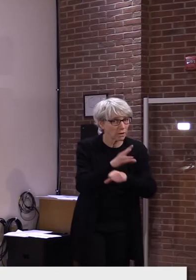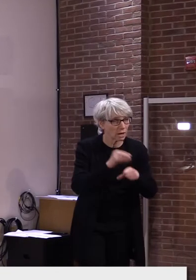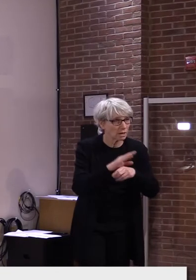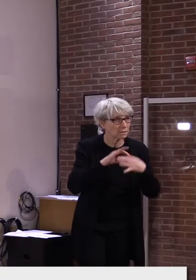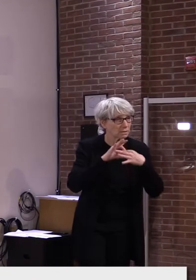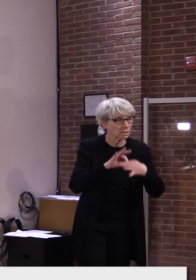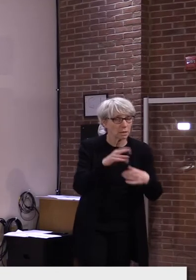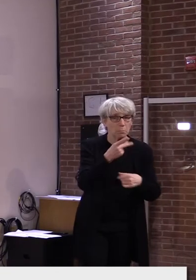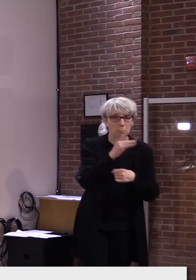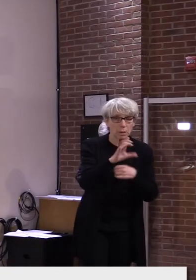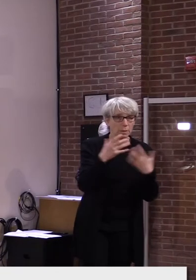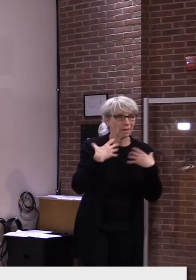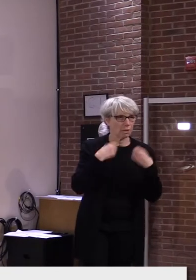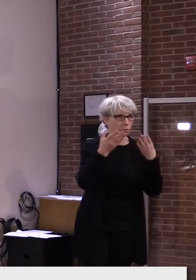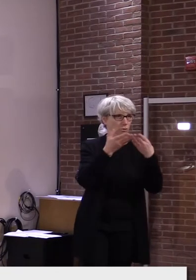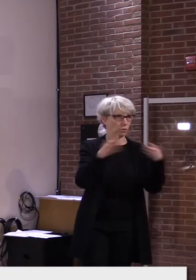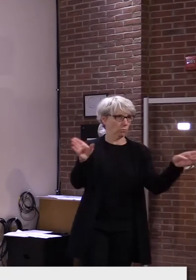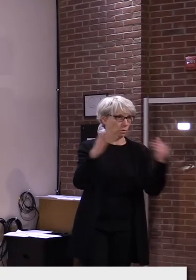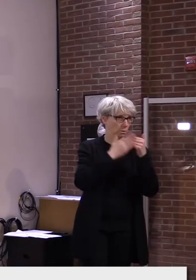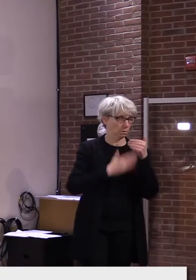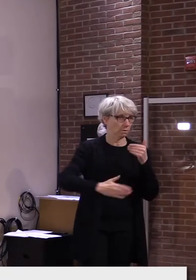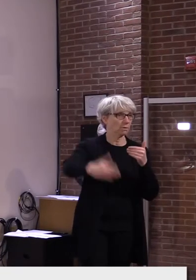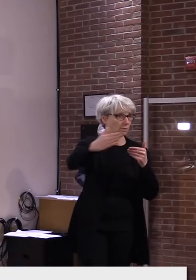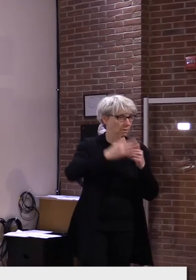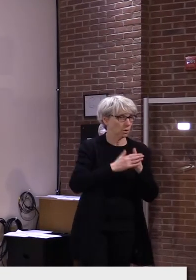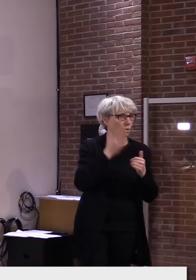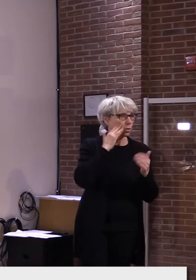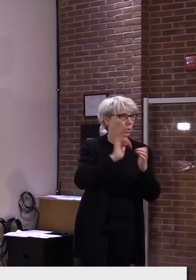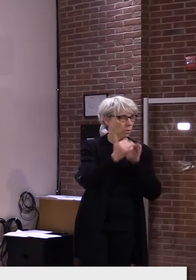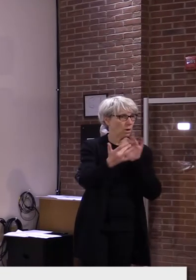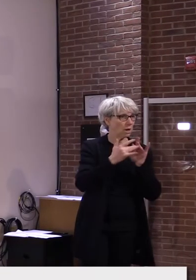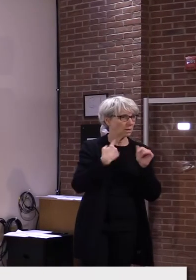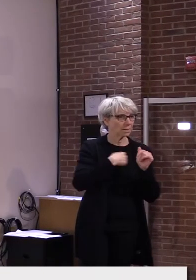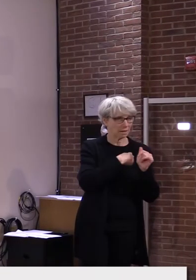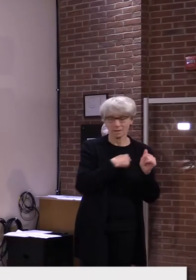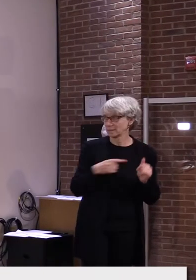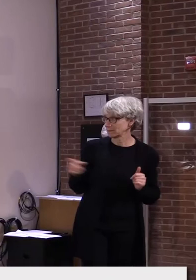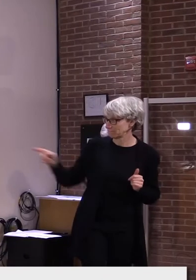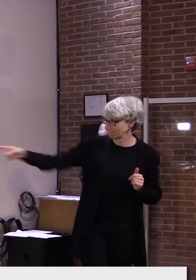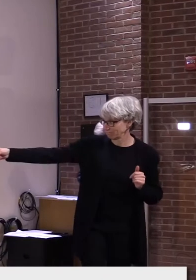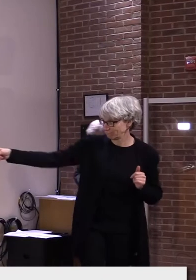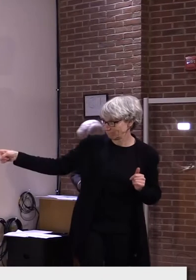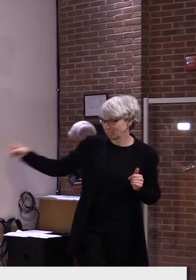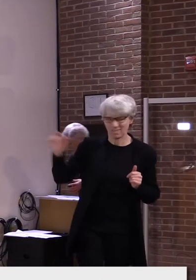that we do in the future. You know where to find us, healthvermont.gov.